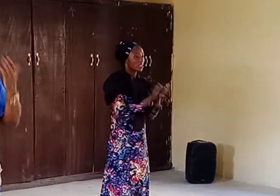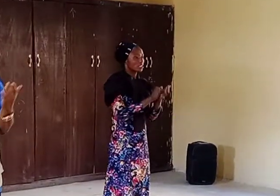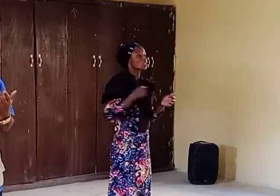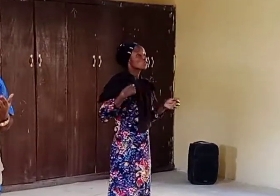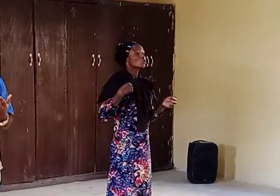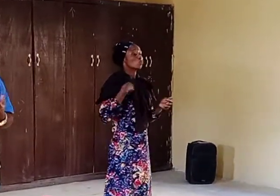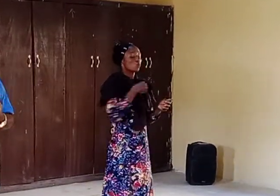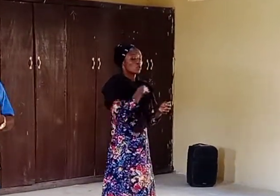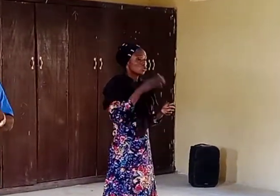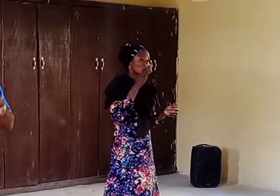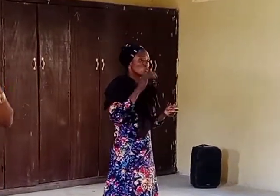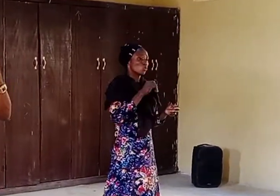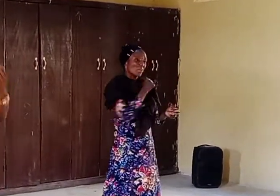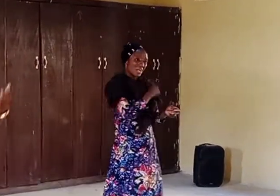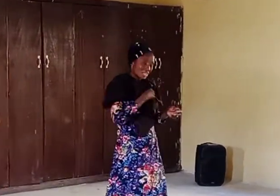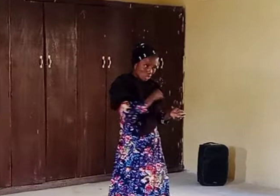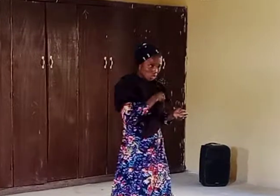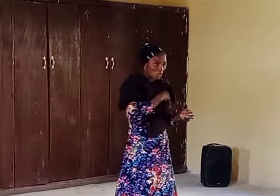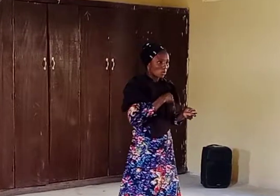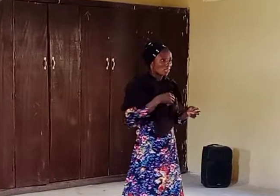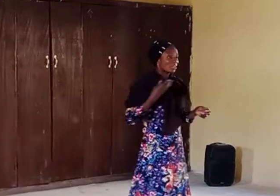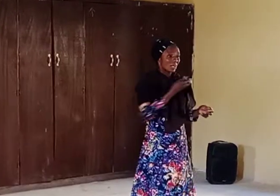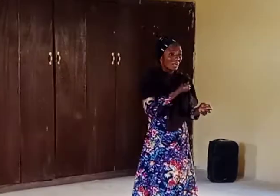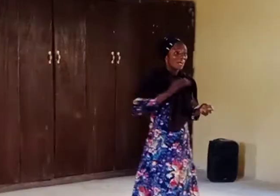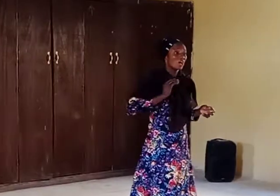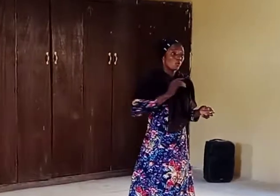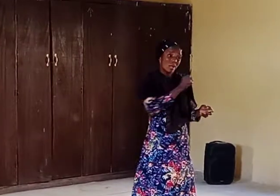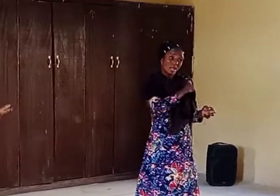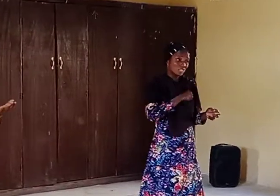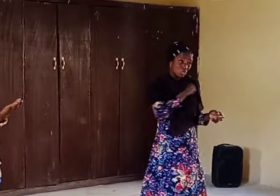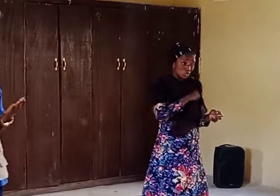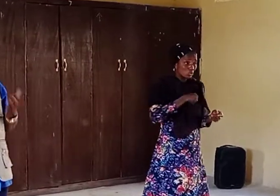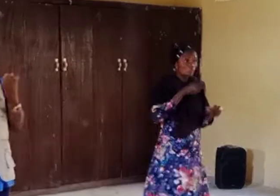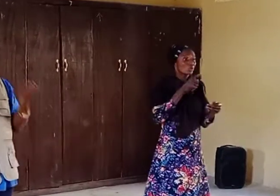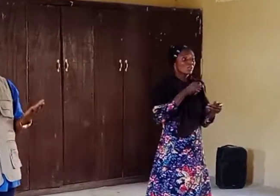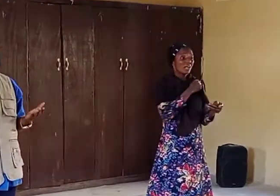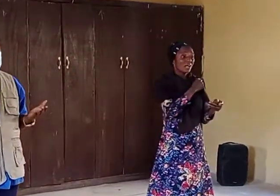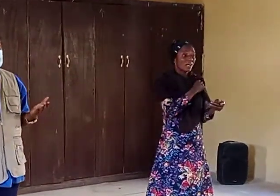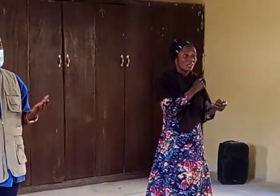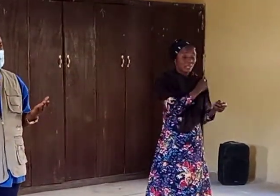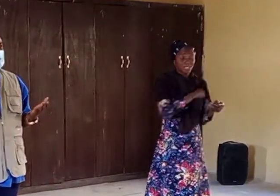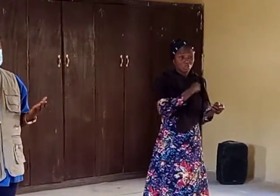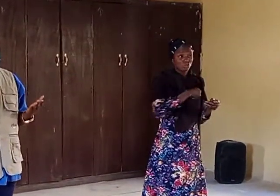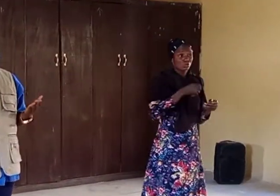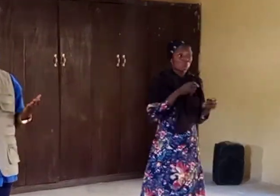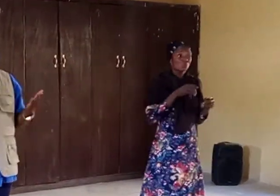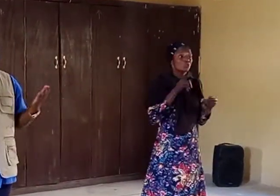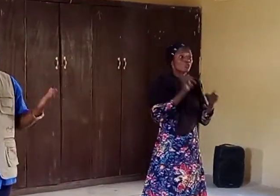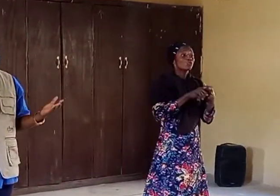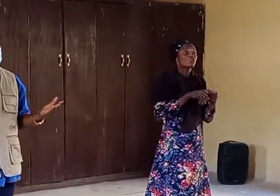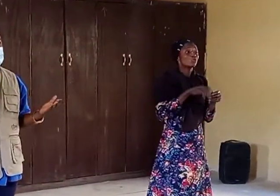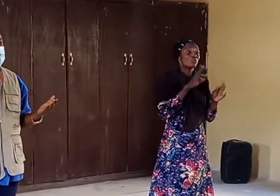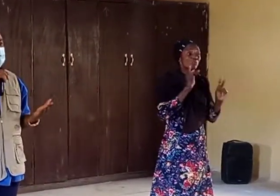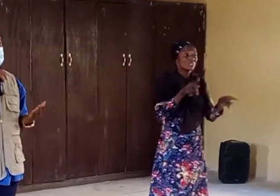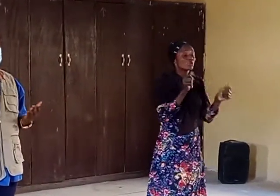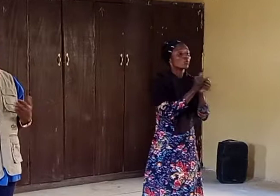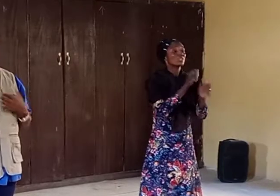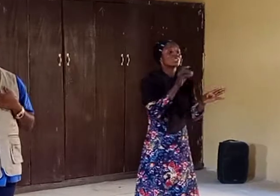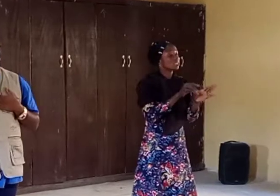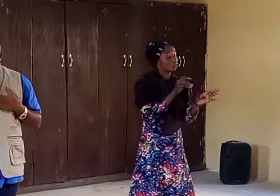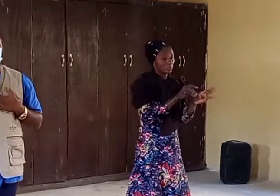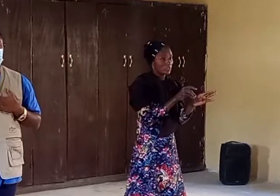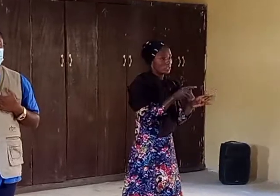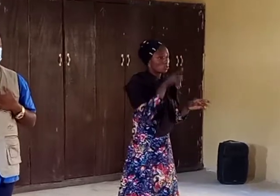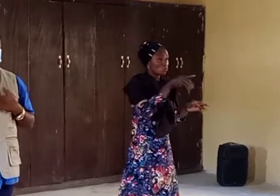think, the way we reason. There's a need for us to begin to change it. Even the language, at times, you forget about that the person